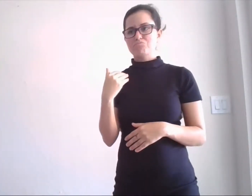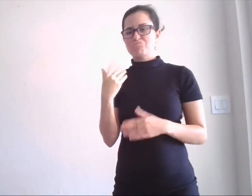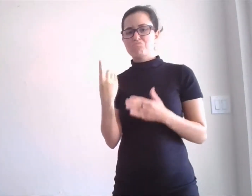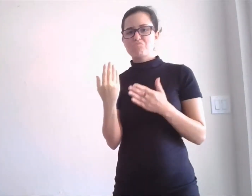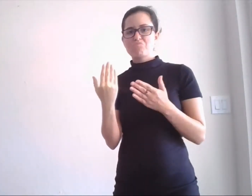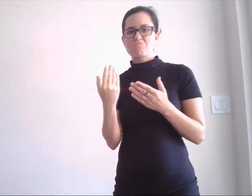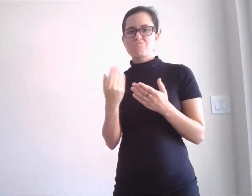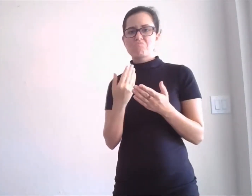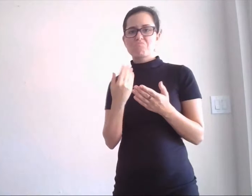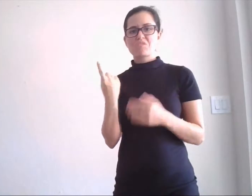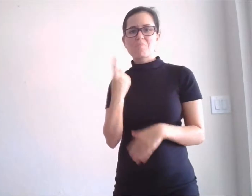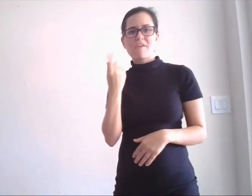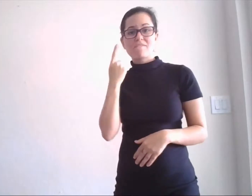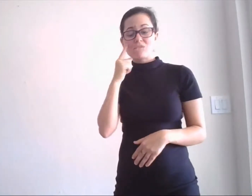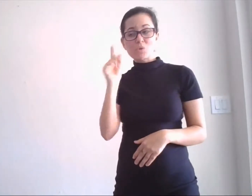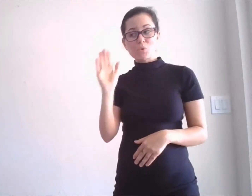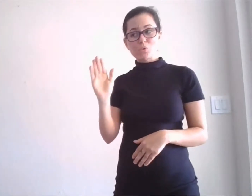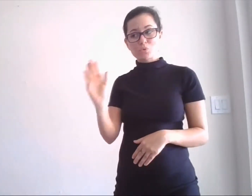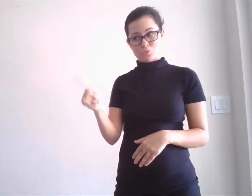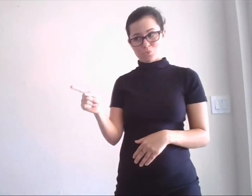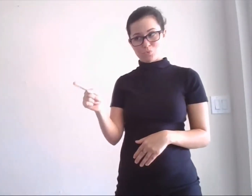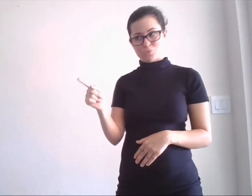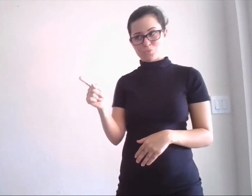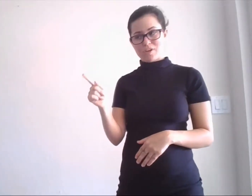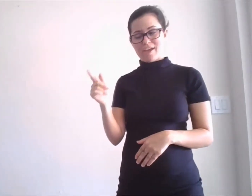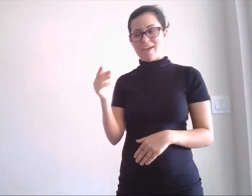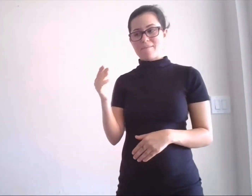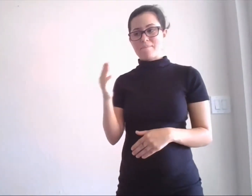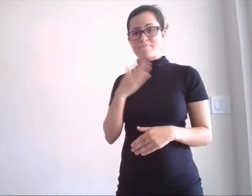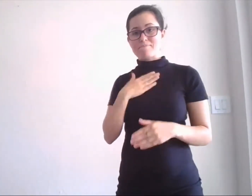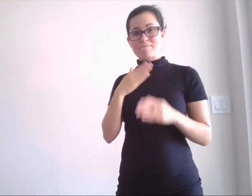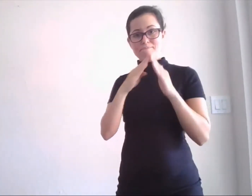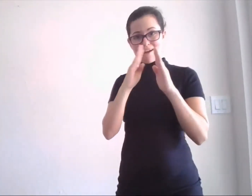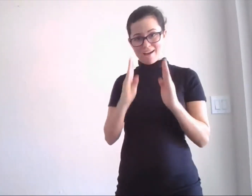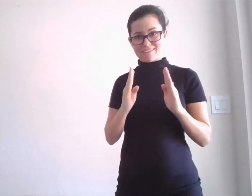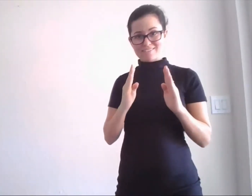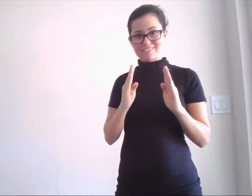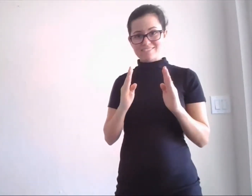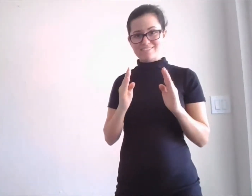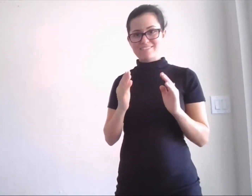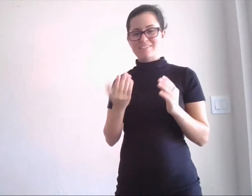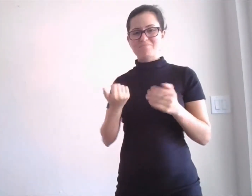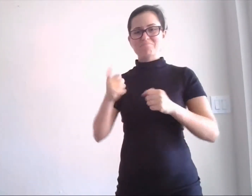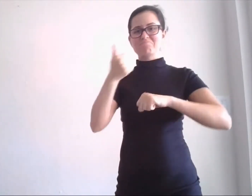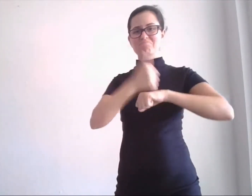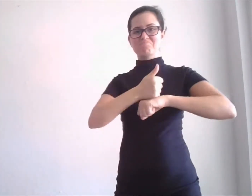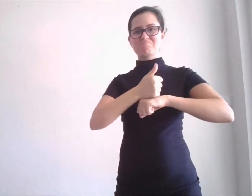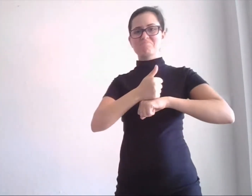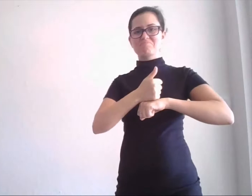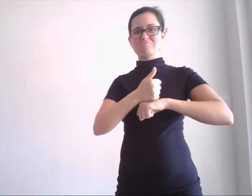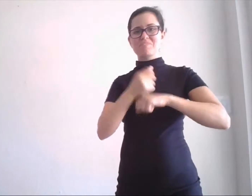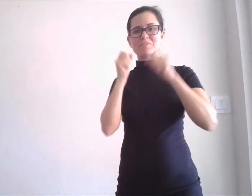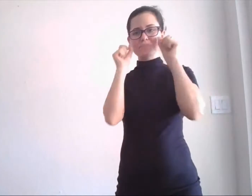this a couple of times now, the home automation process that I have been embarking on?